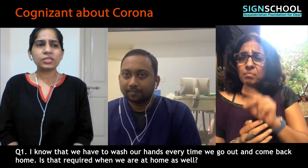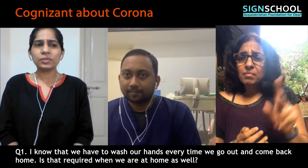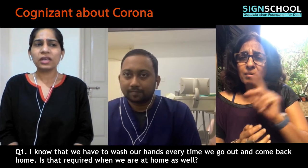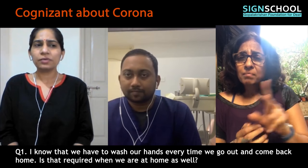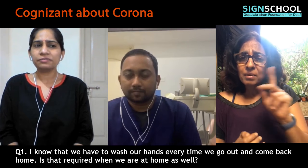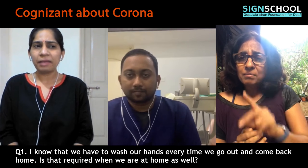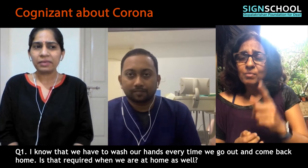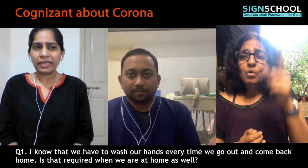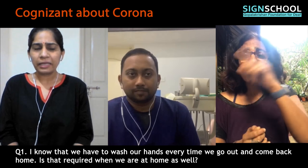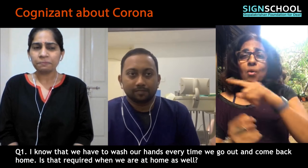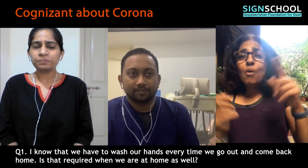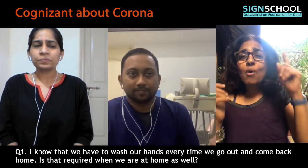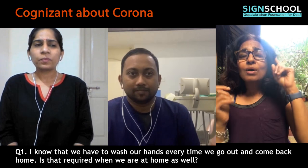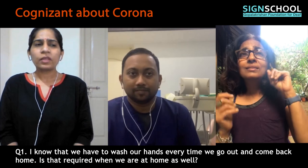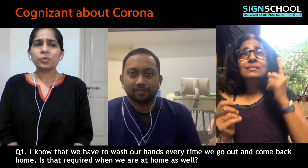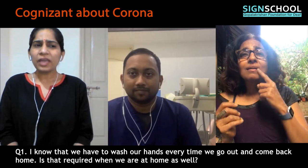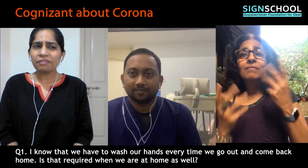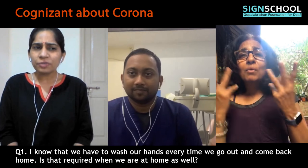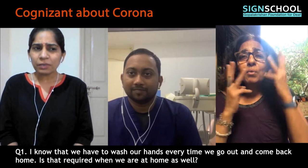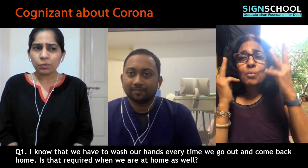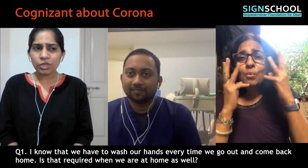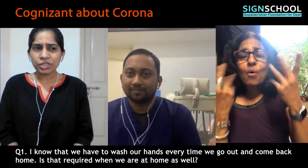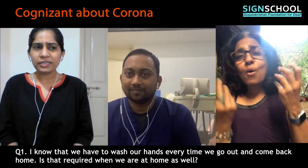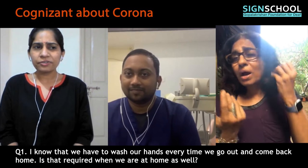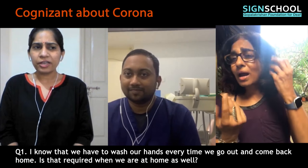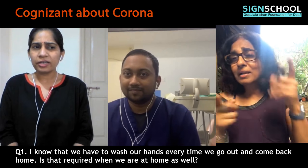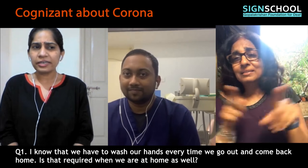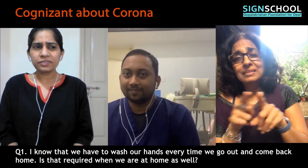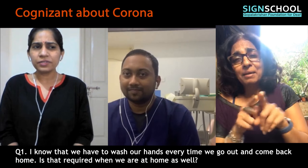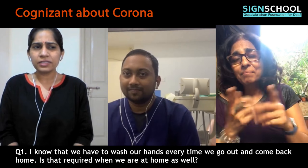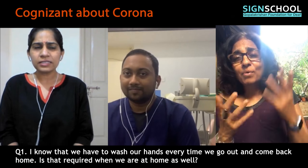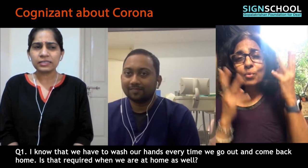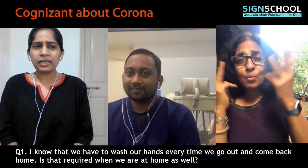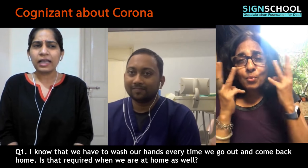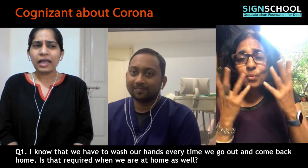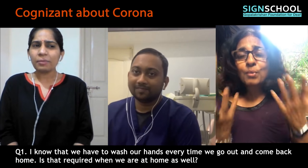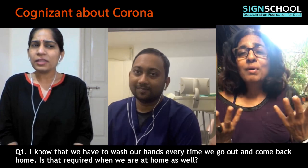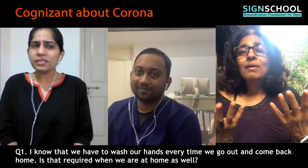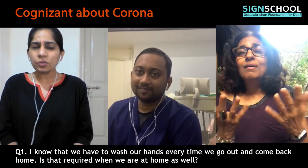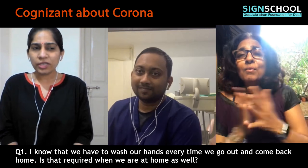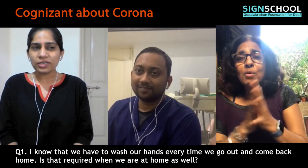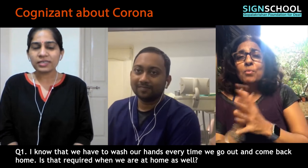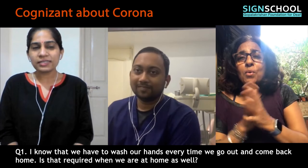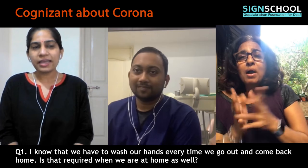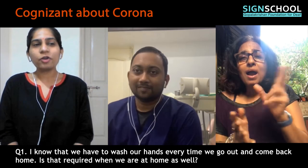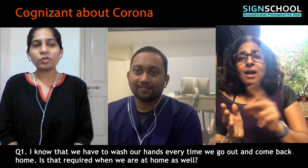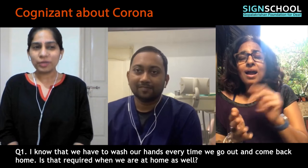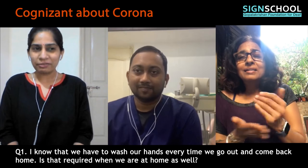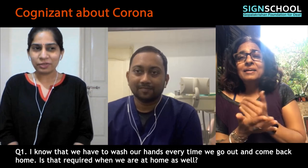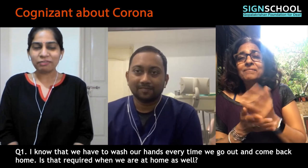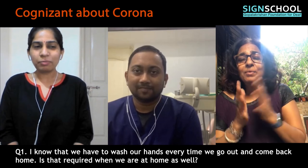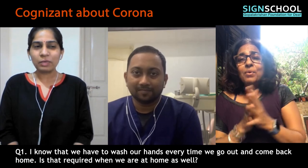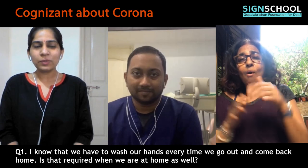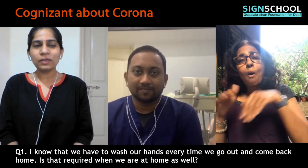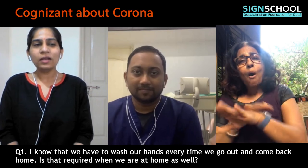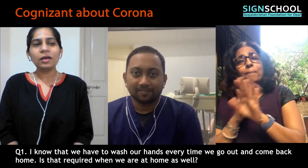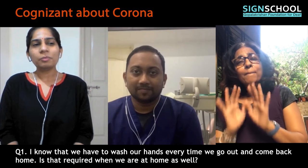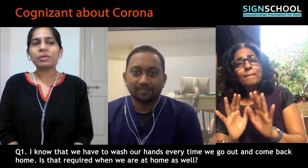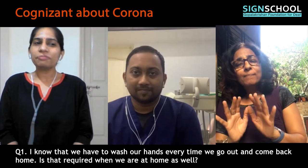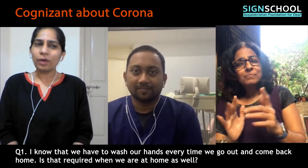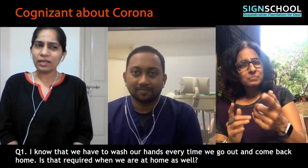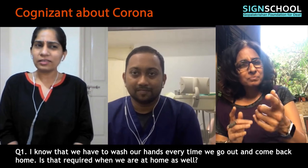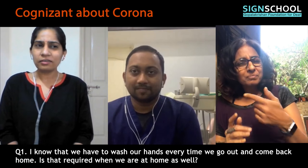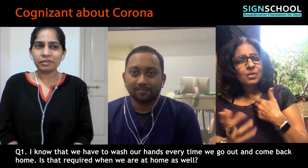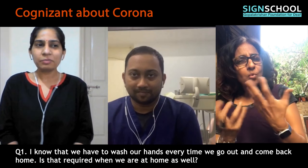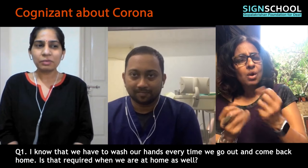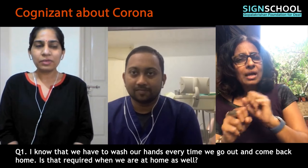we are just with our family, do we have to keep washing at regular intervals? I mean, this question is there not only for deaf people,